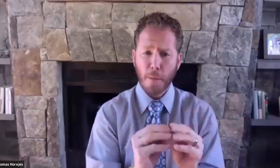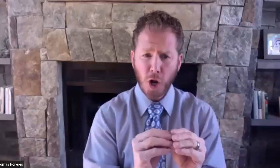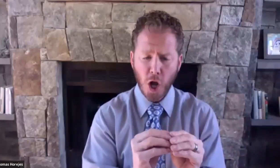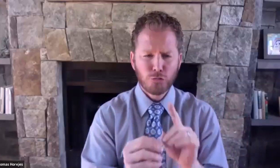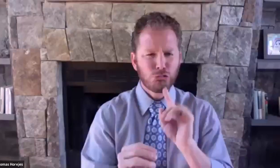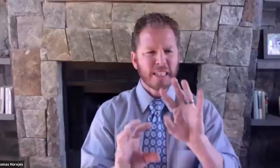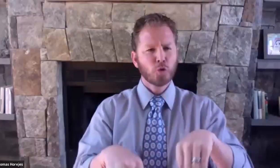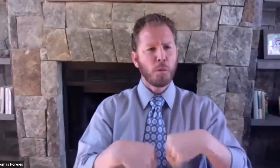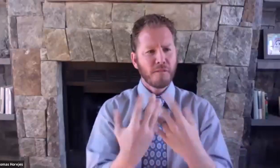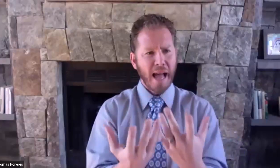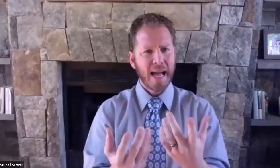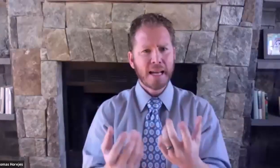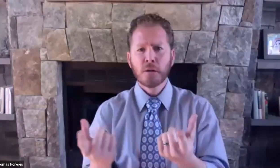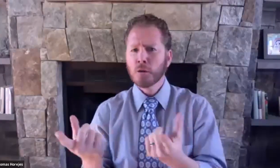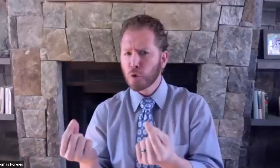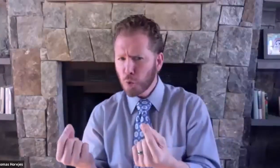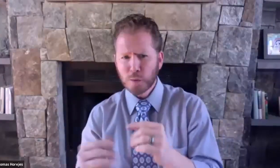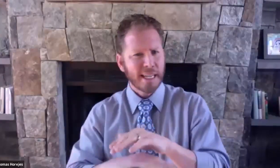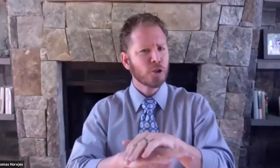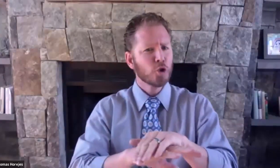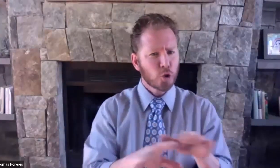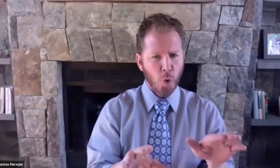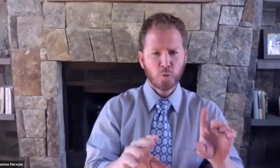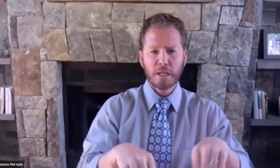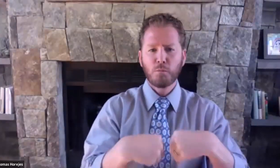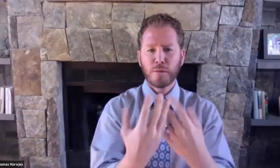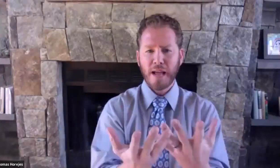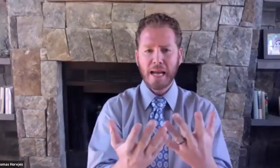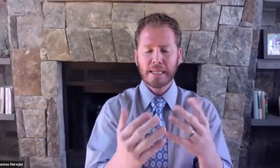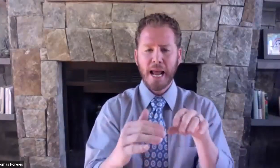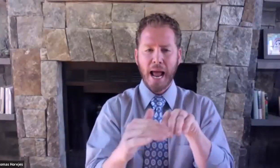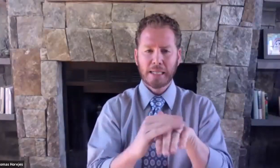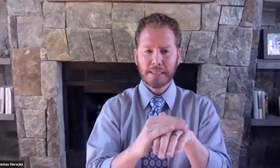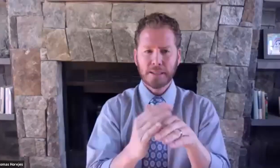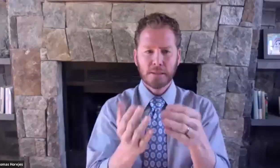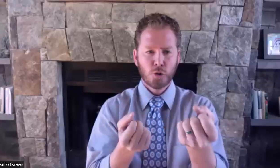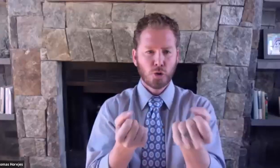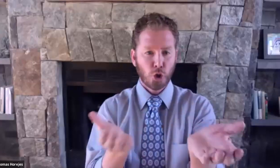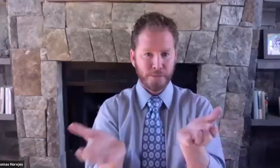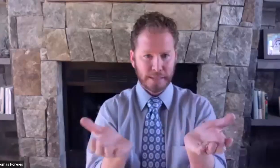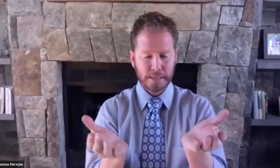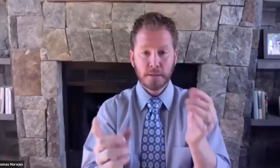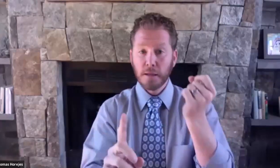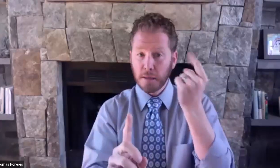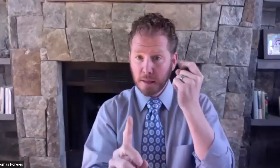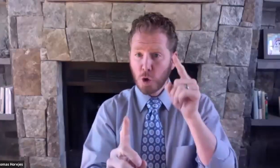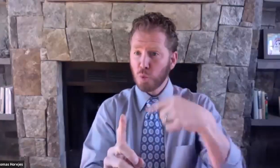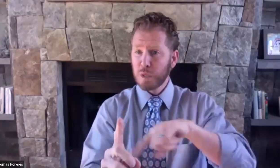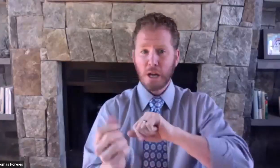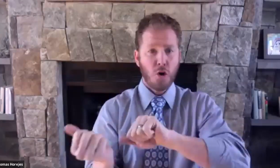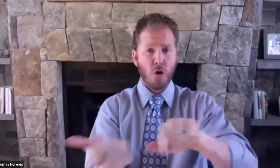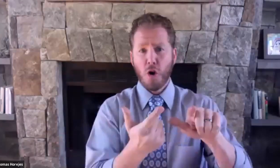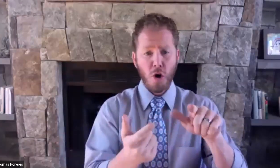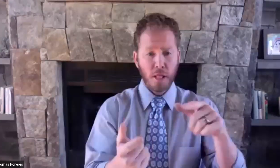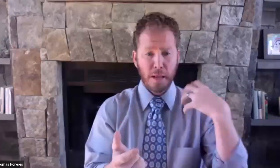The purpose of today's webinar is to provide tips, do's and don'ts on providing access